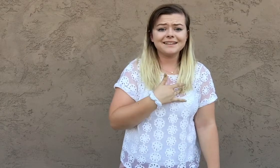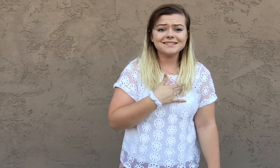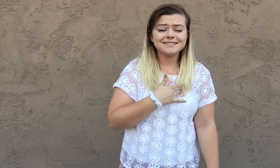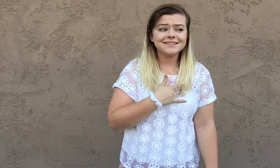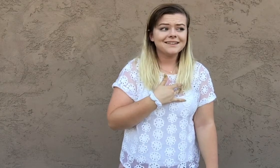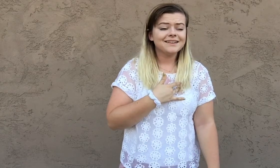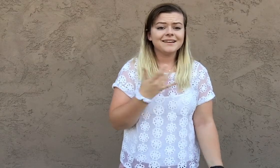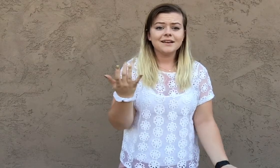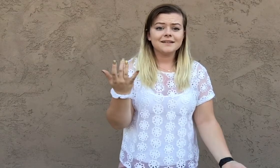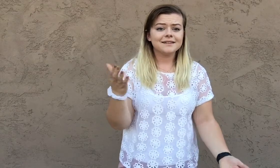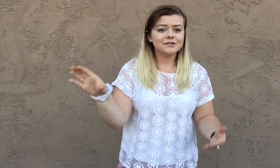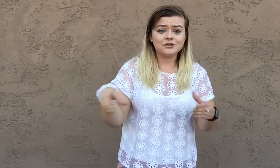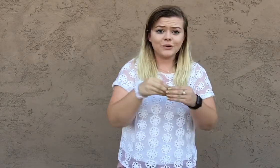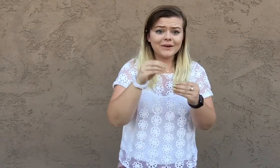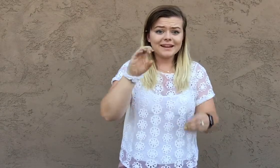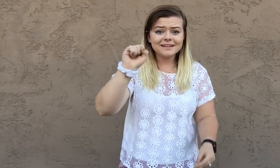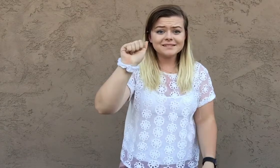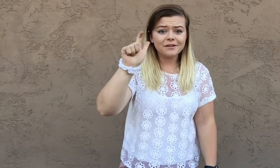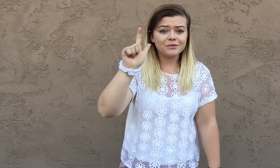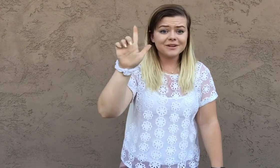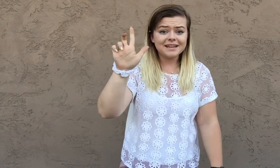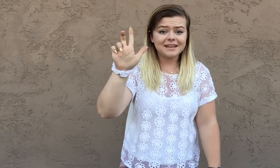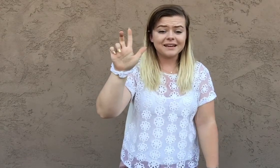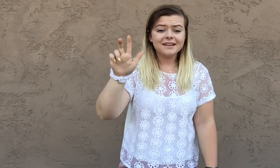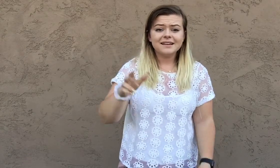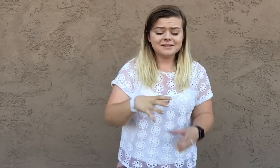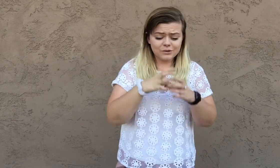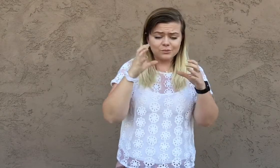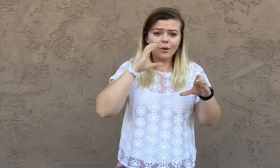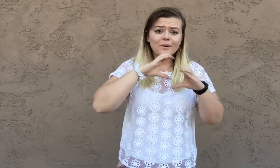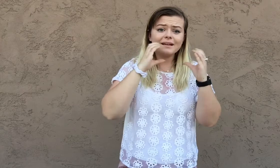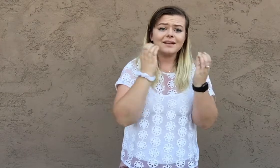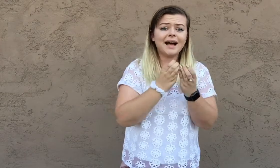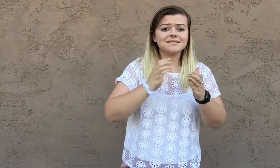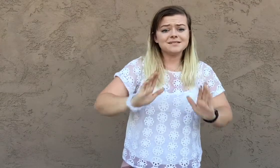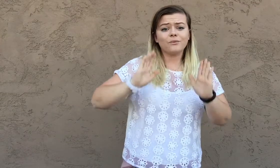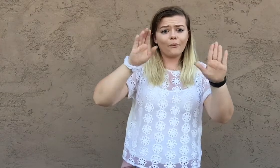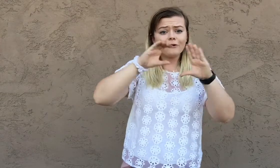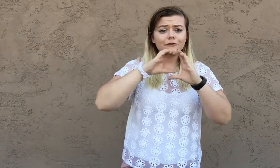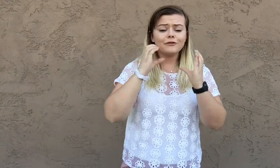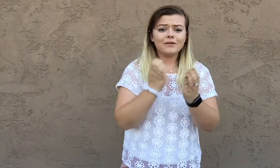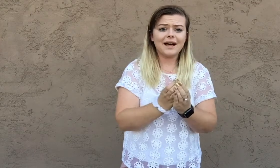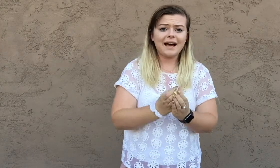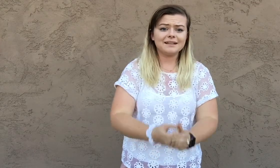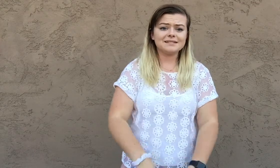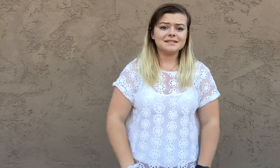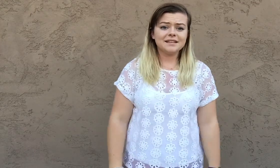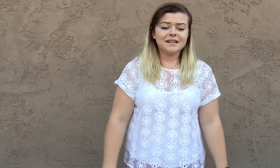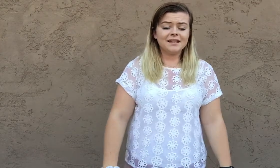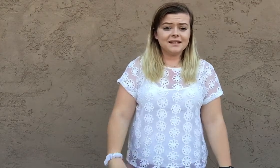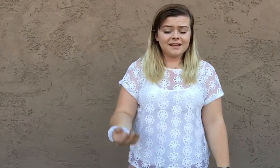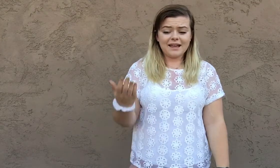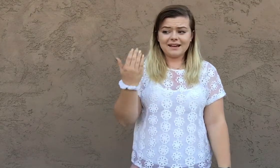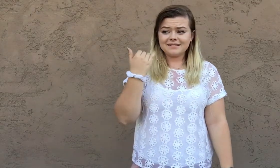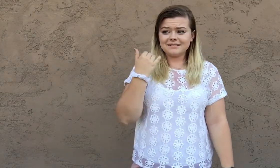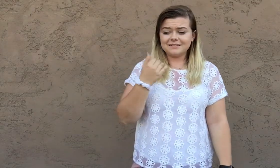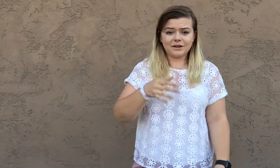us, join ASL 3. It's a growing class. It's a wonderful class. And